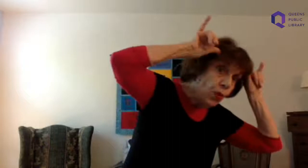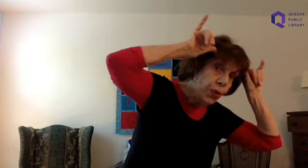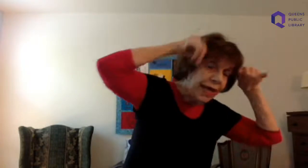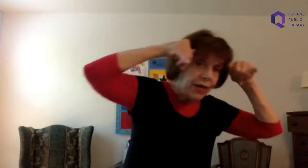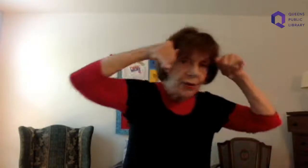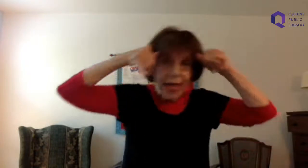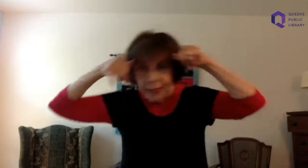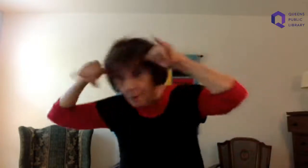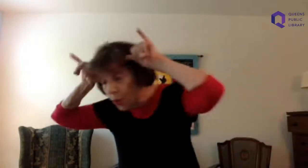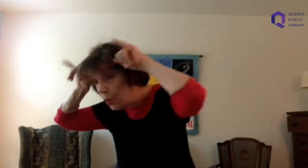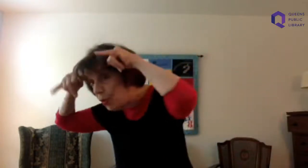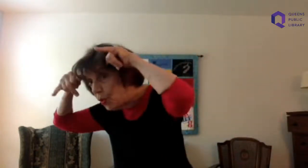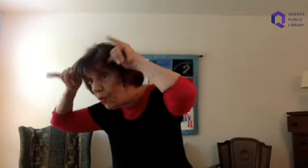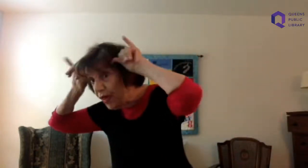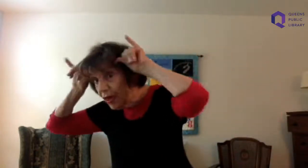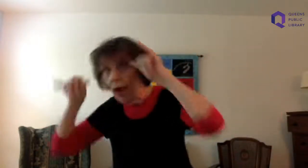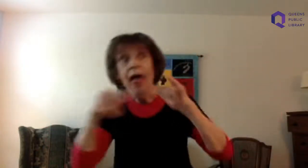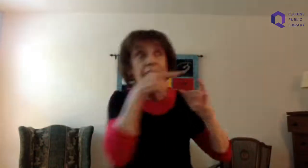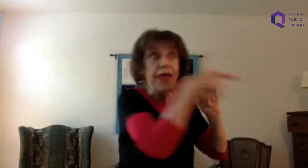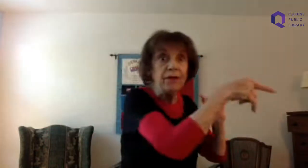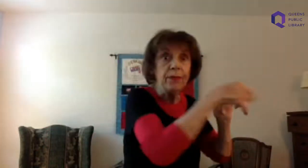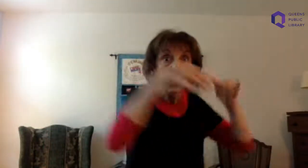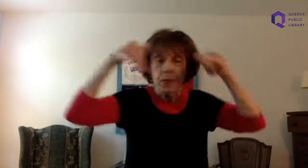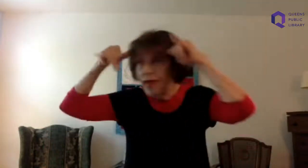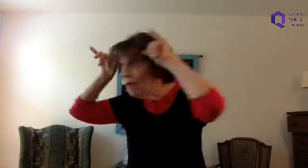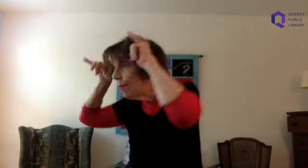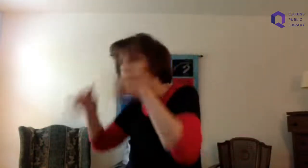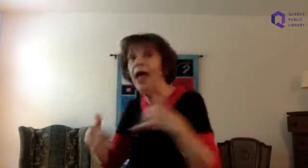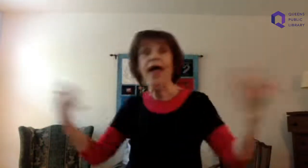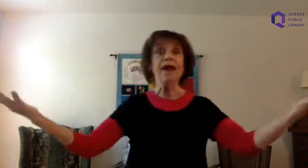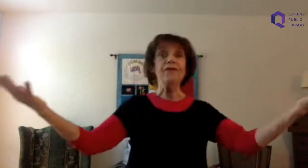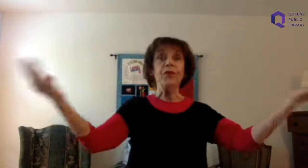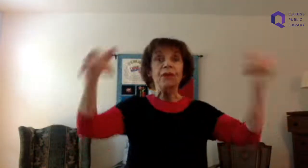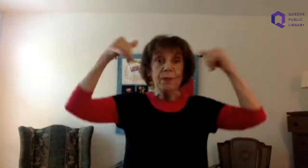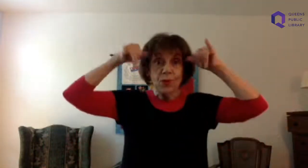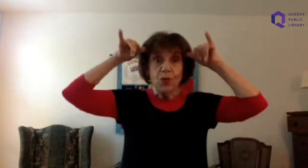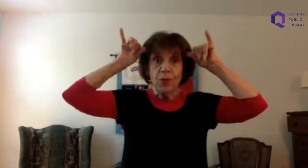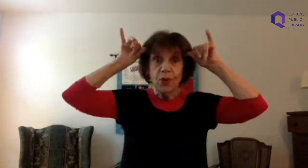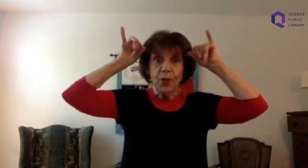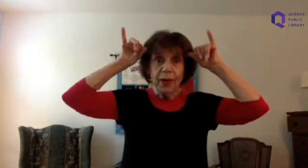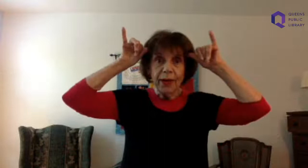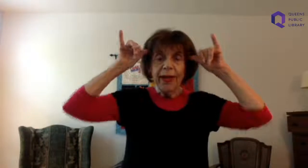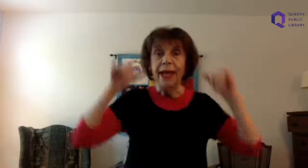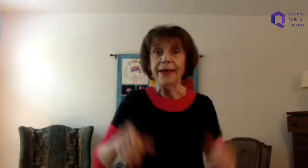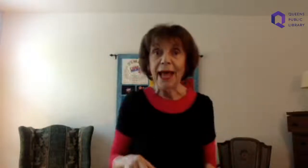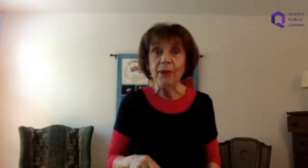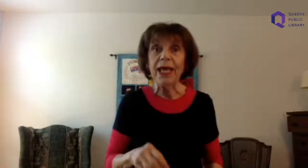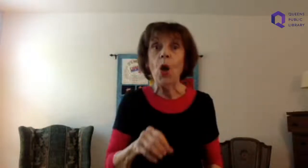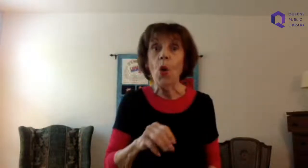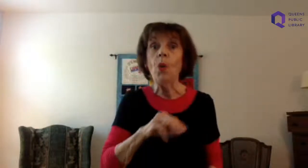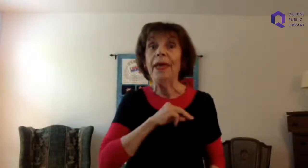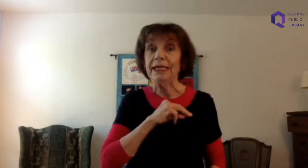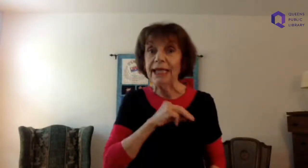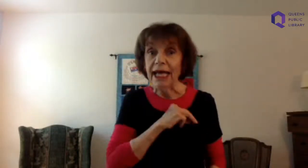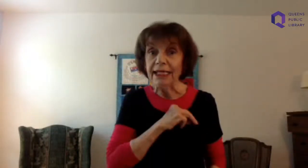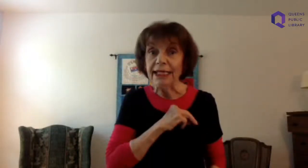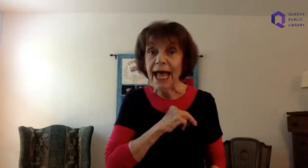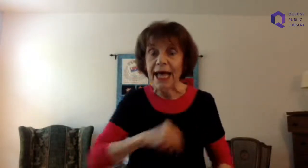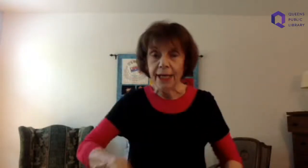moo here and a moo moo there. Their moo, everywhere a moo moo. And now we get all McDonald had